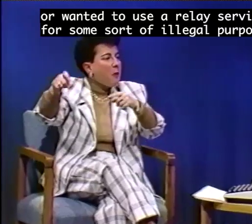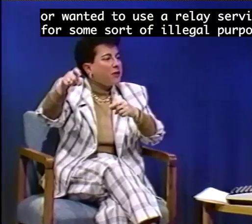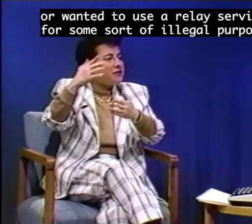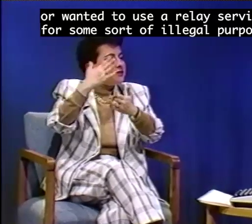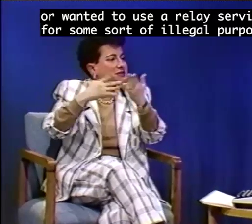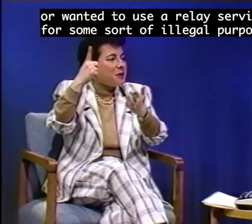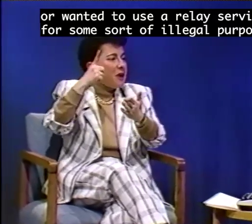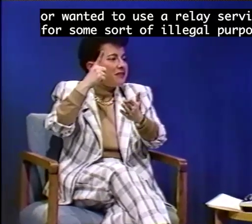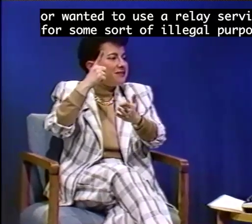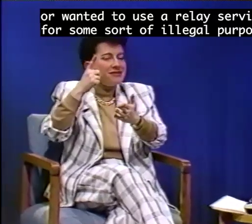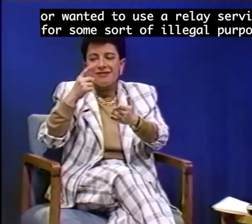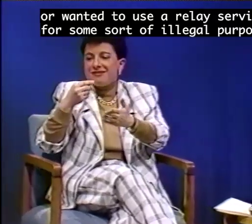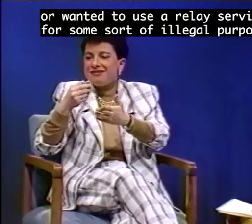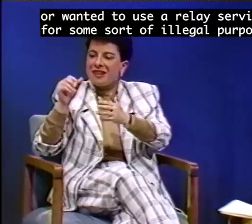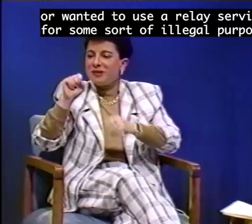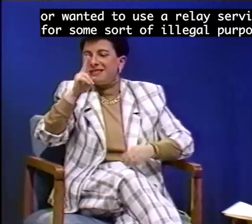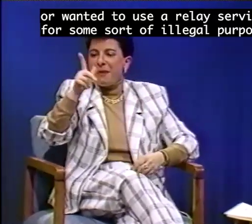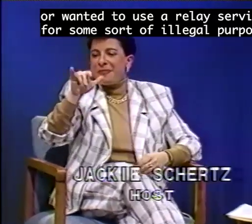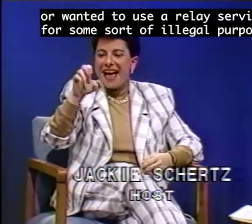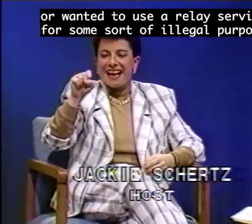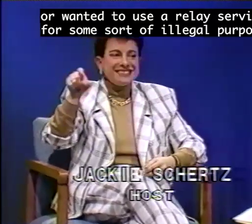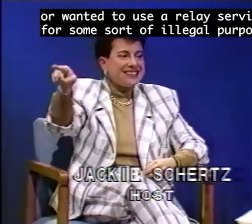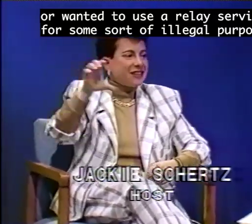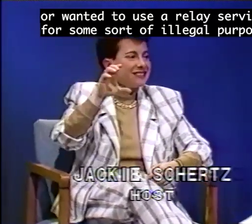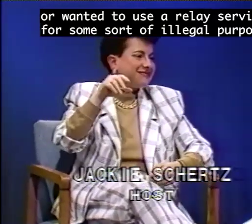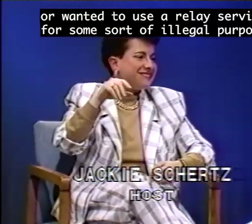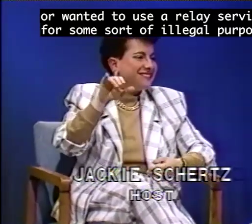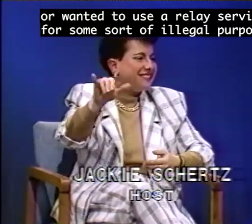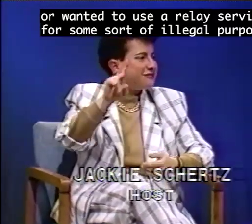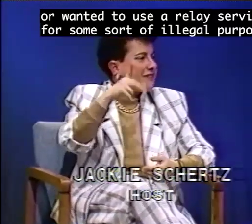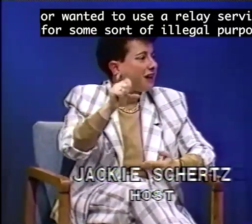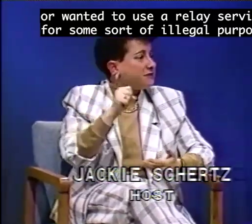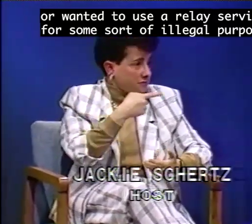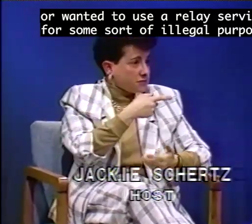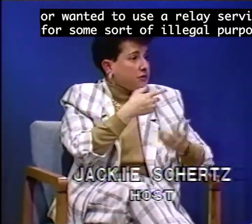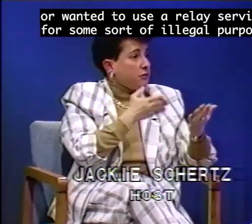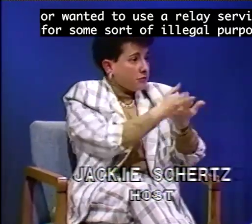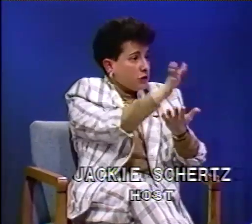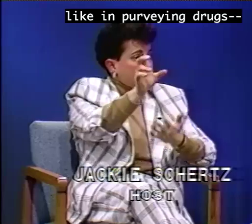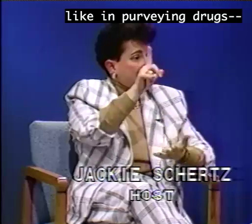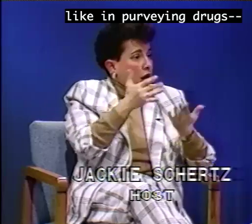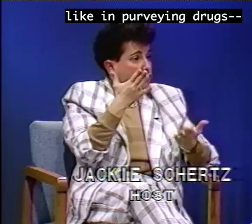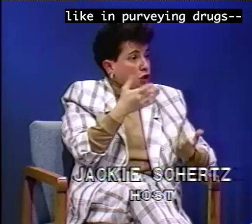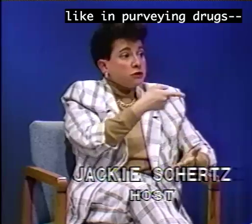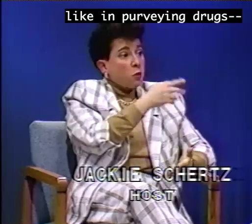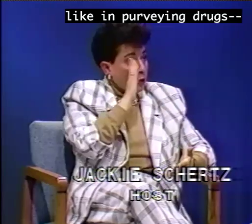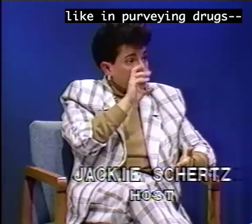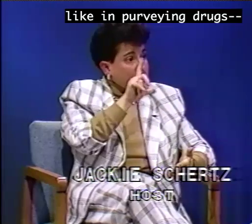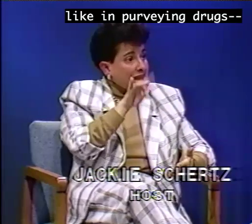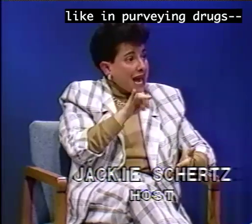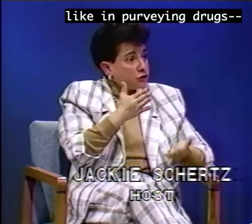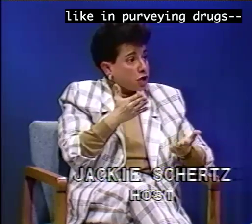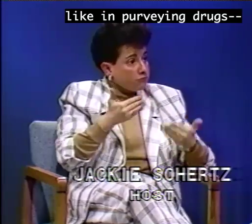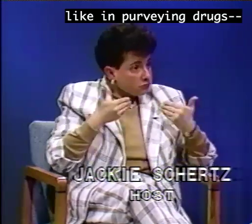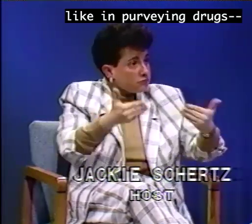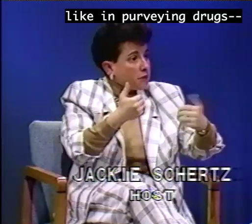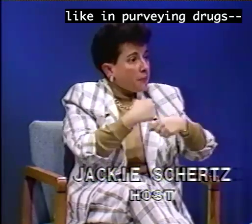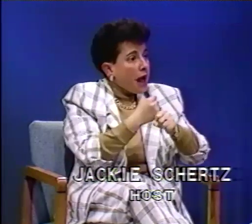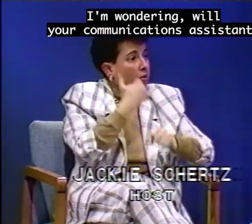use a relay service for some sort of illegal purpose, like in purveying drugs,